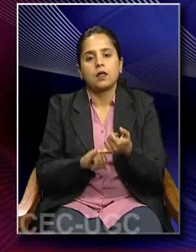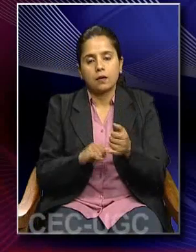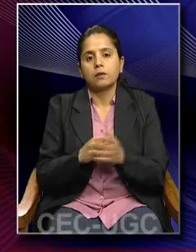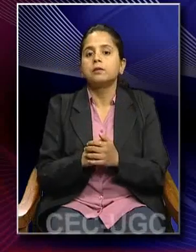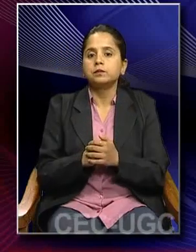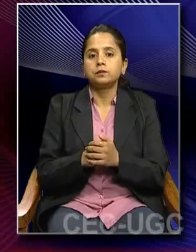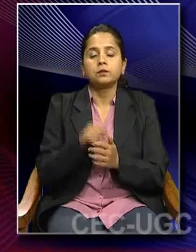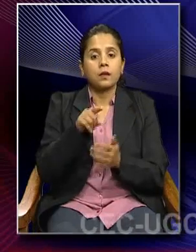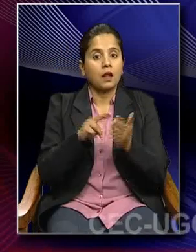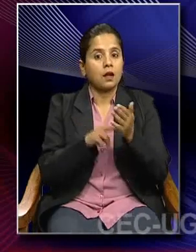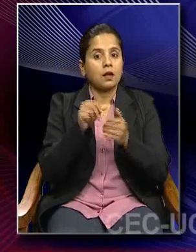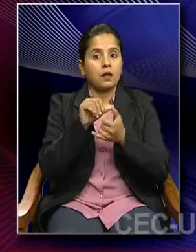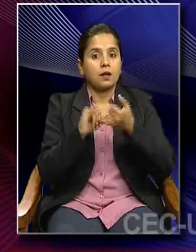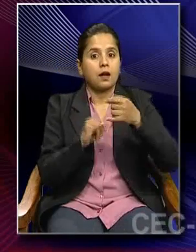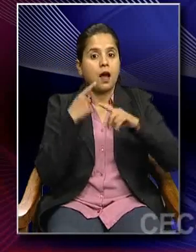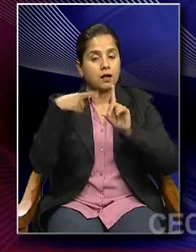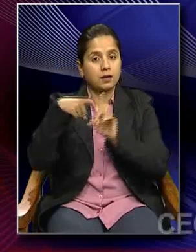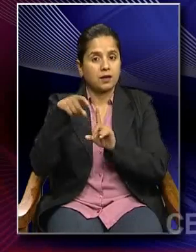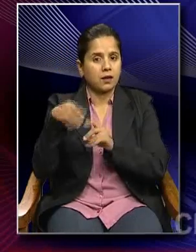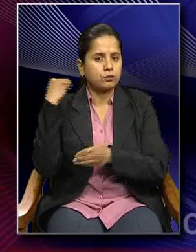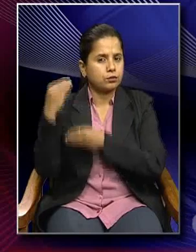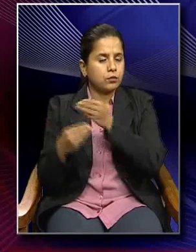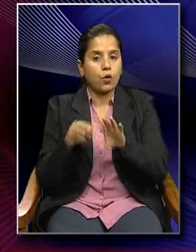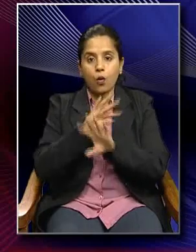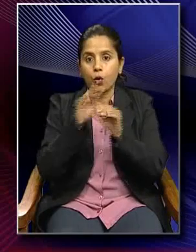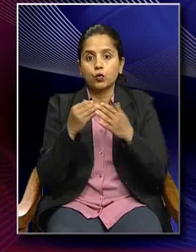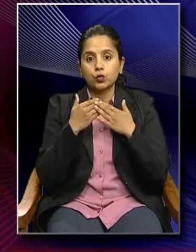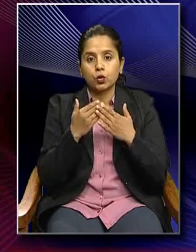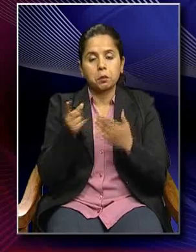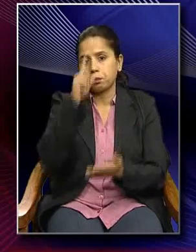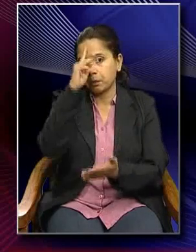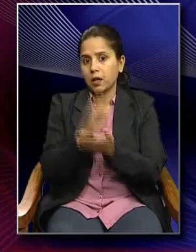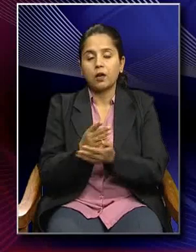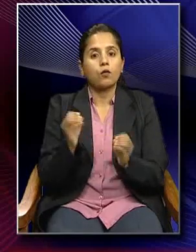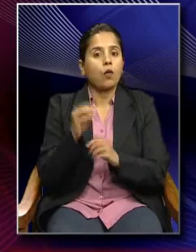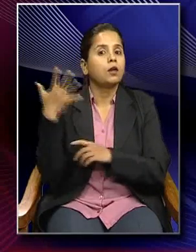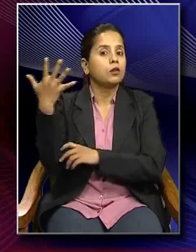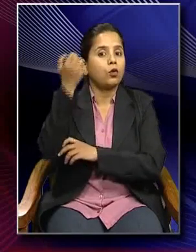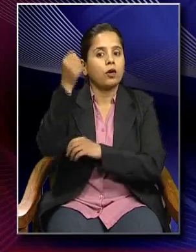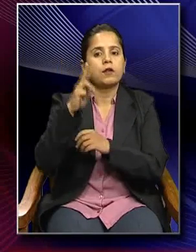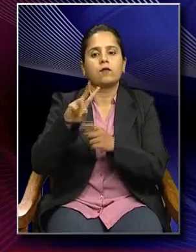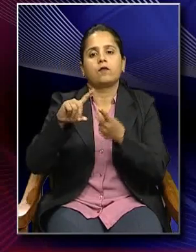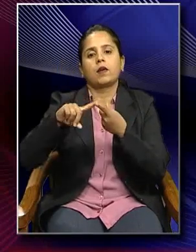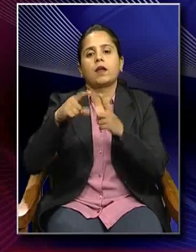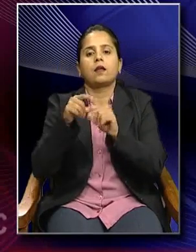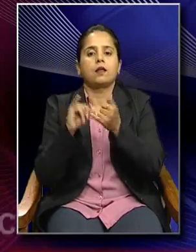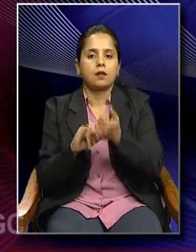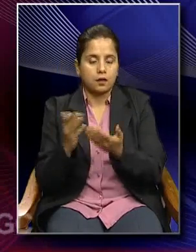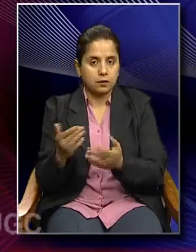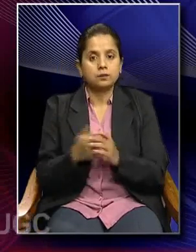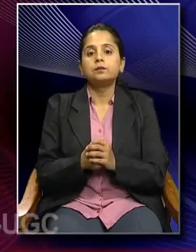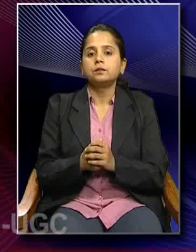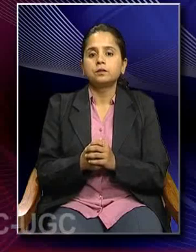in the Nastik tradition, all the schools they do not believe in the authority of Vedas.